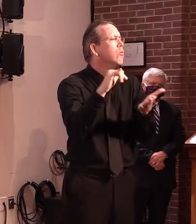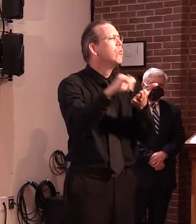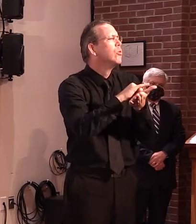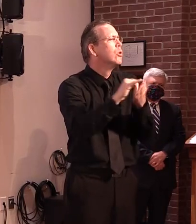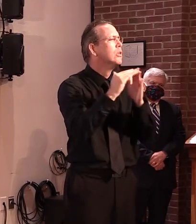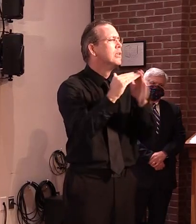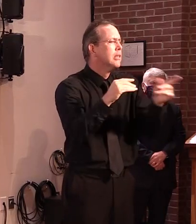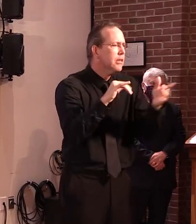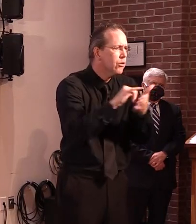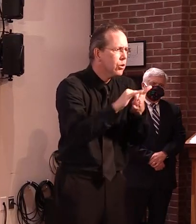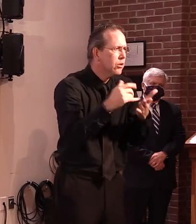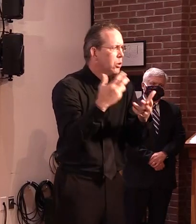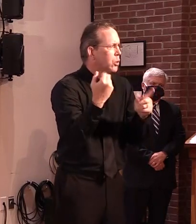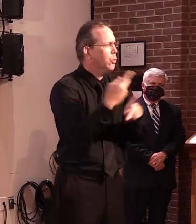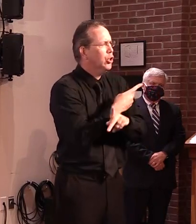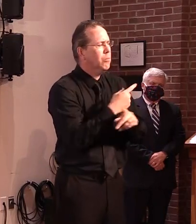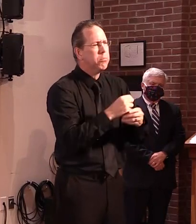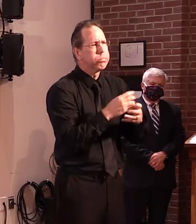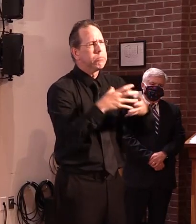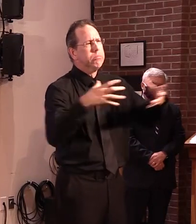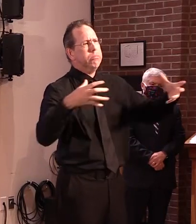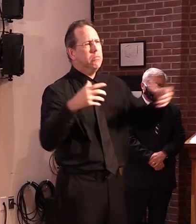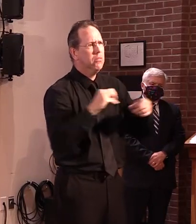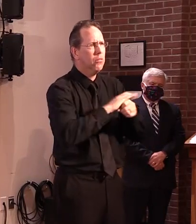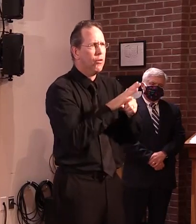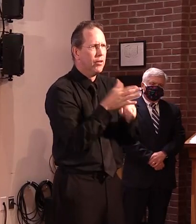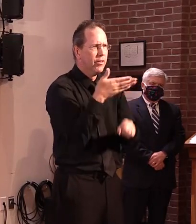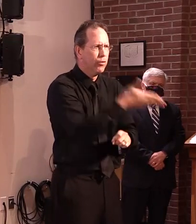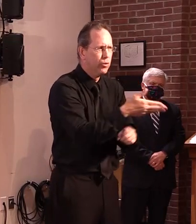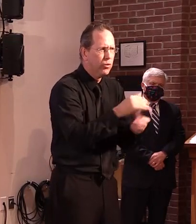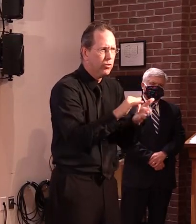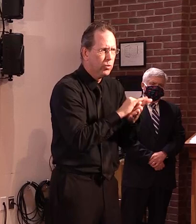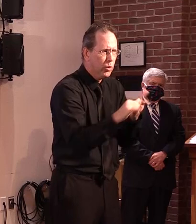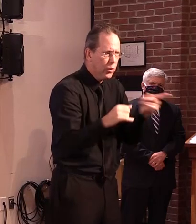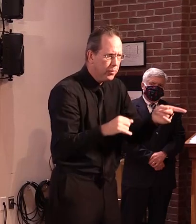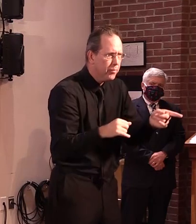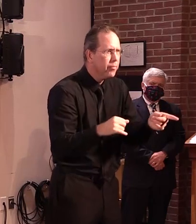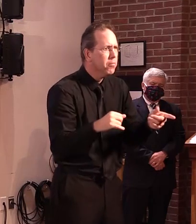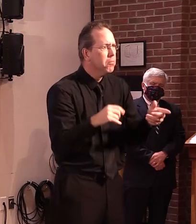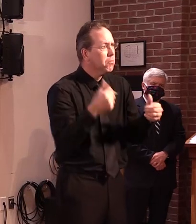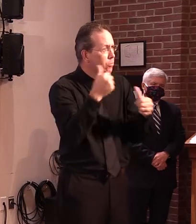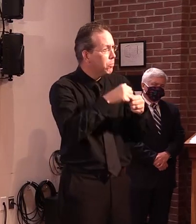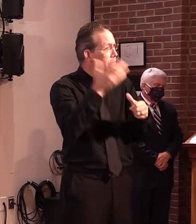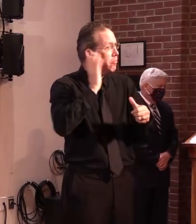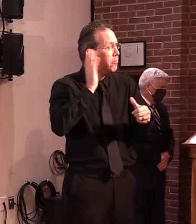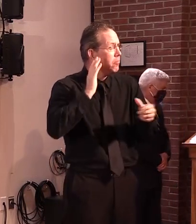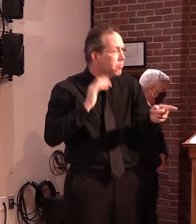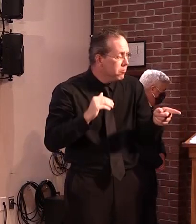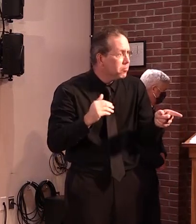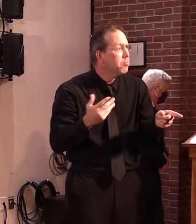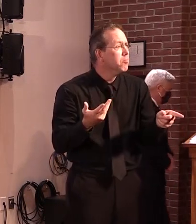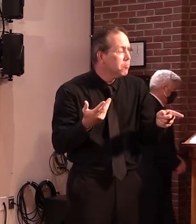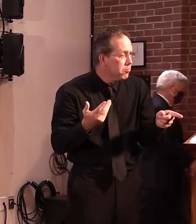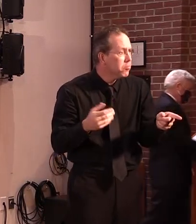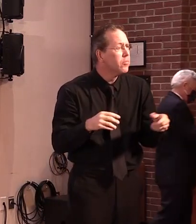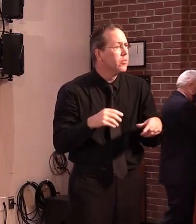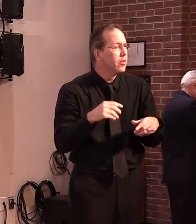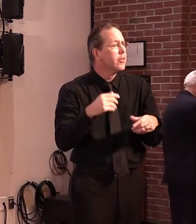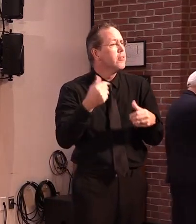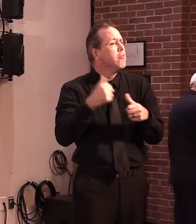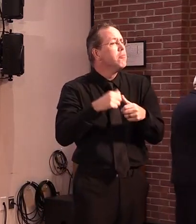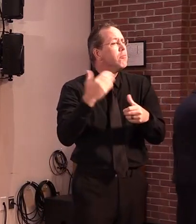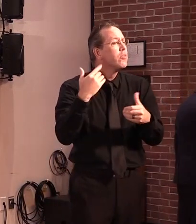hit really very hard, and as you remember, there was a period of time back then when more than